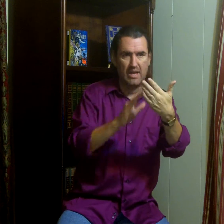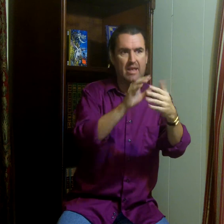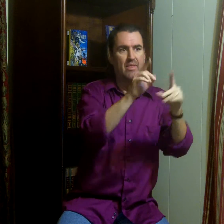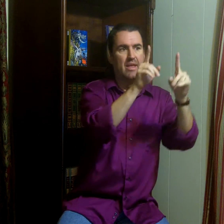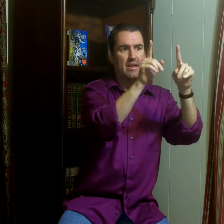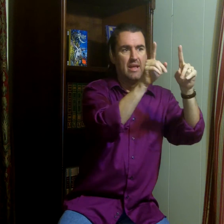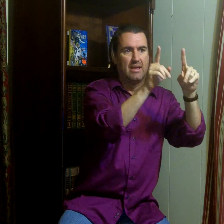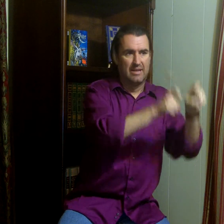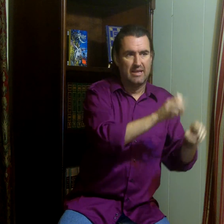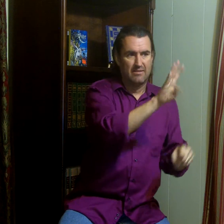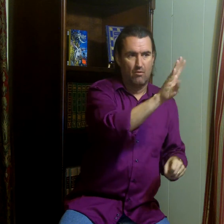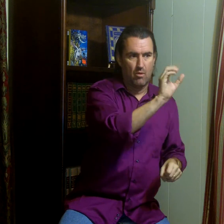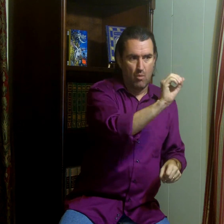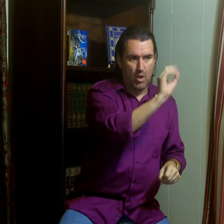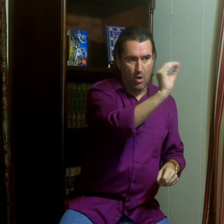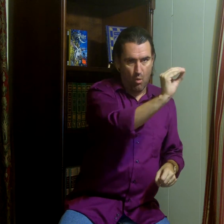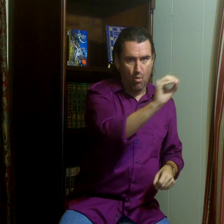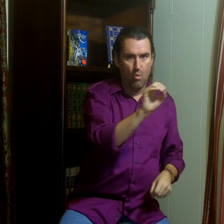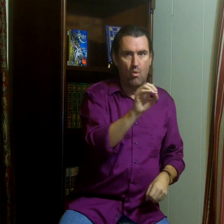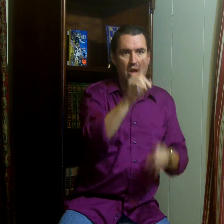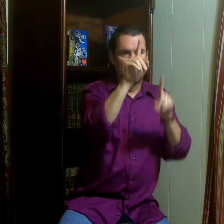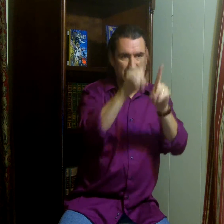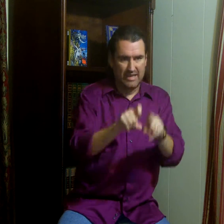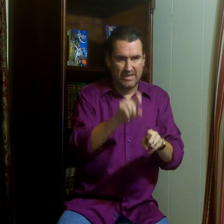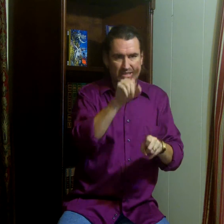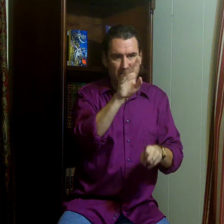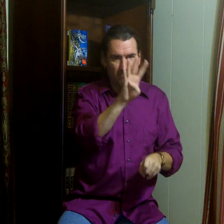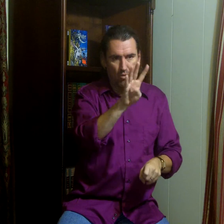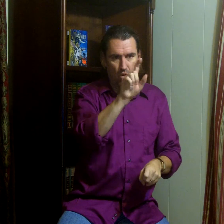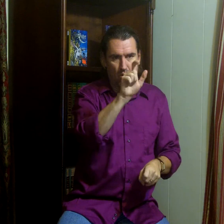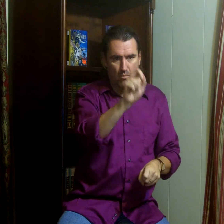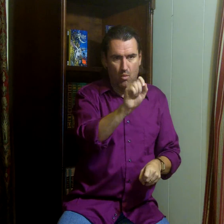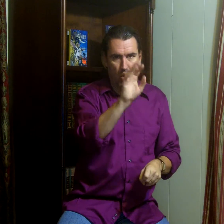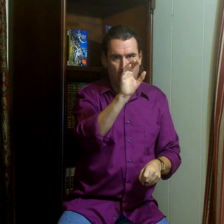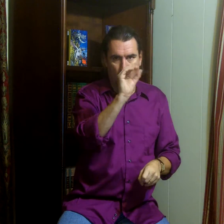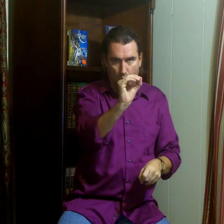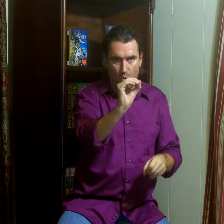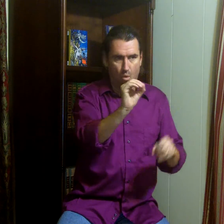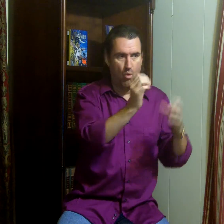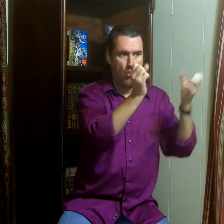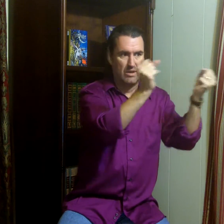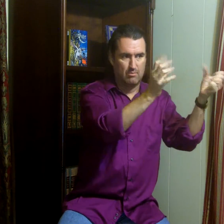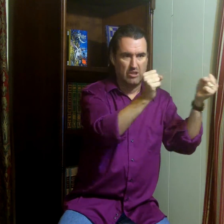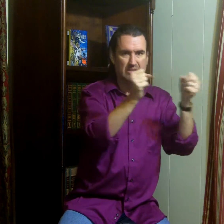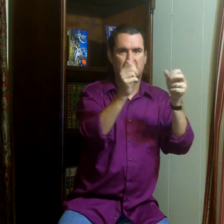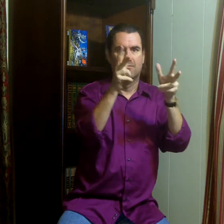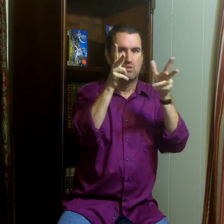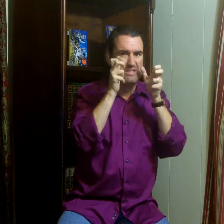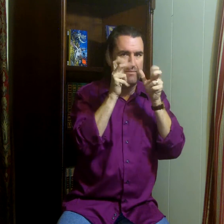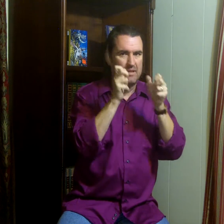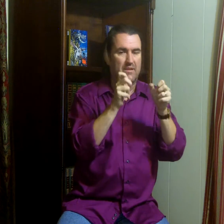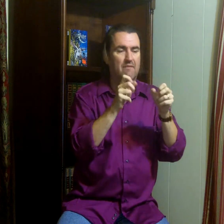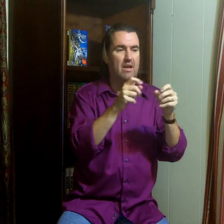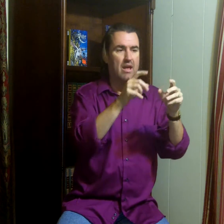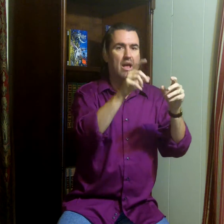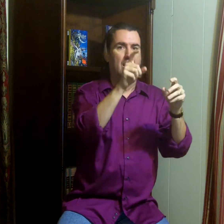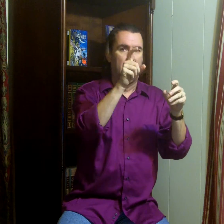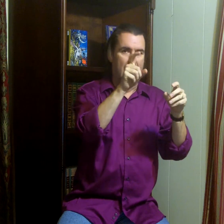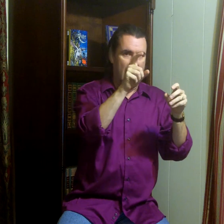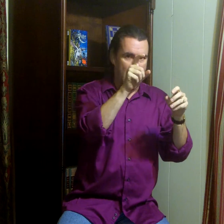You actually get 2 scores. Each score has to be over a 4. In EIPA, just your overall score has